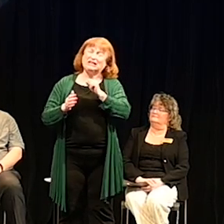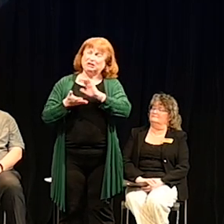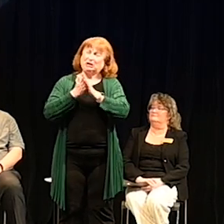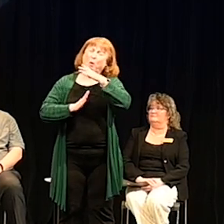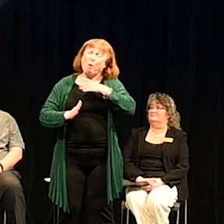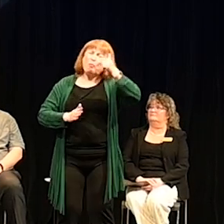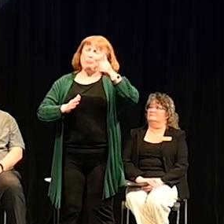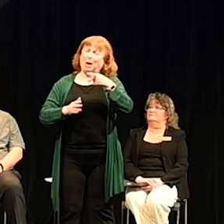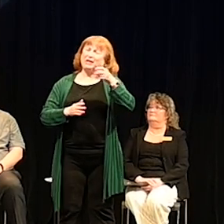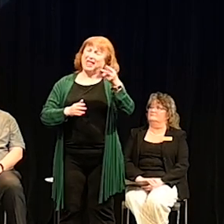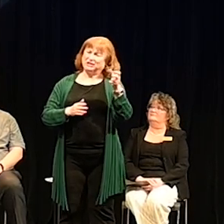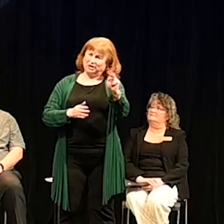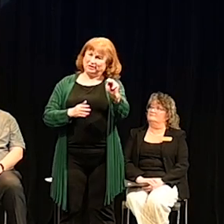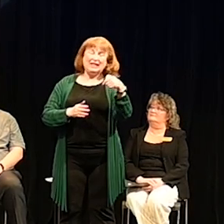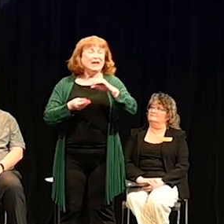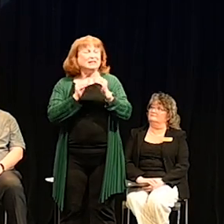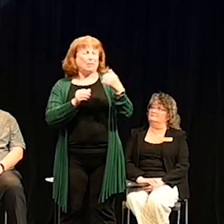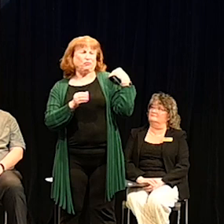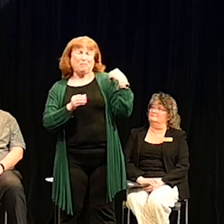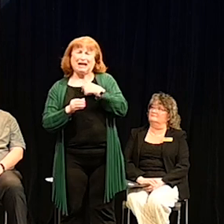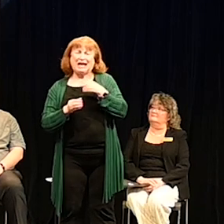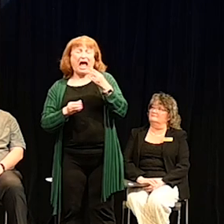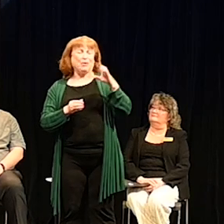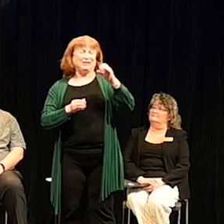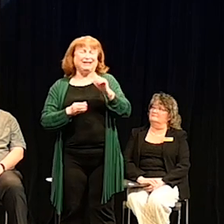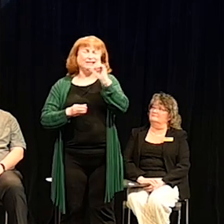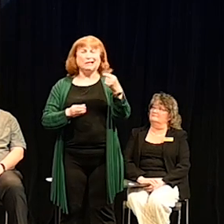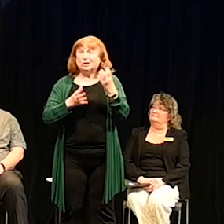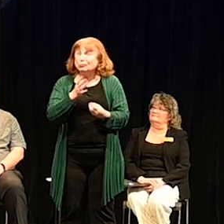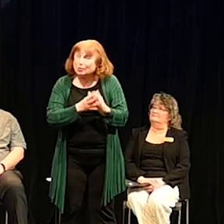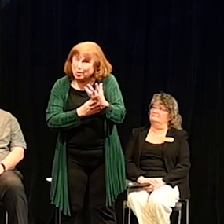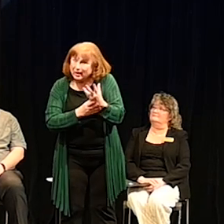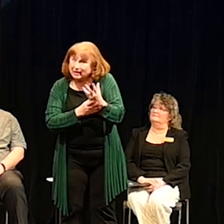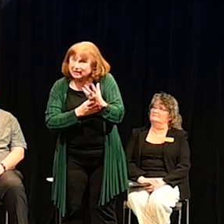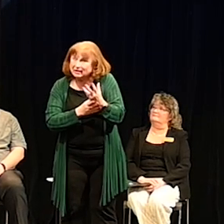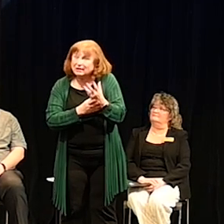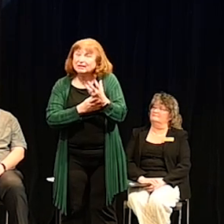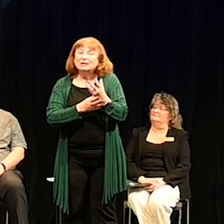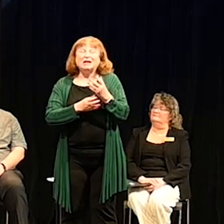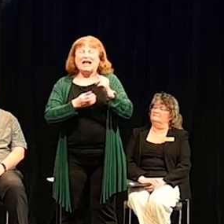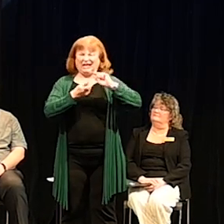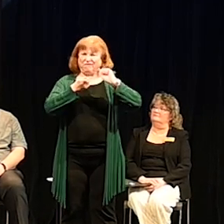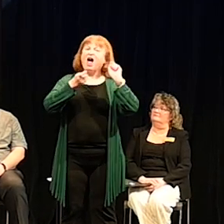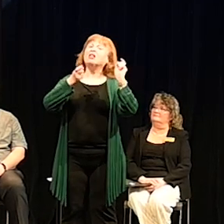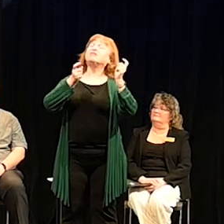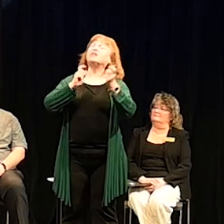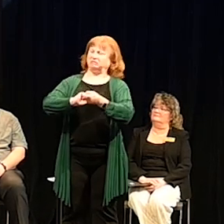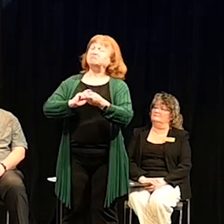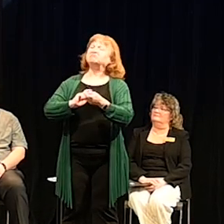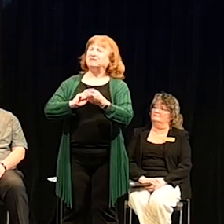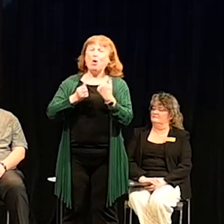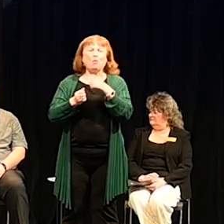population. These numbers remind us that Howard County is not just growing, but we're evolving, with